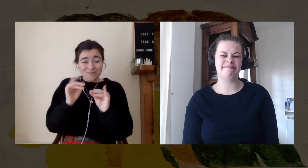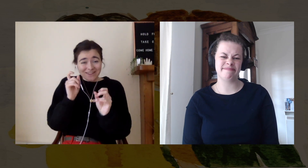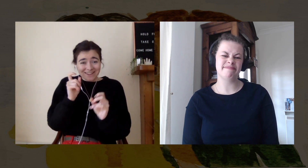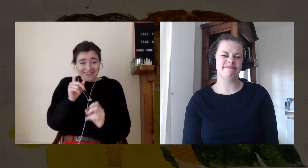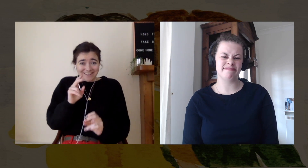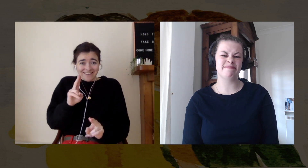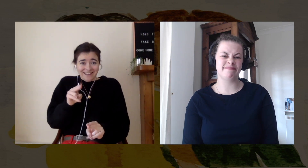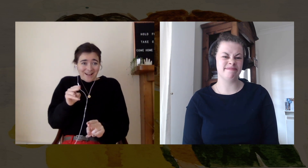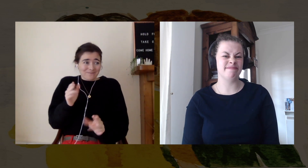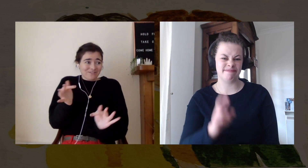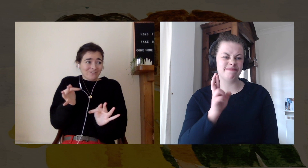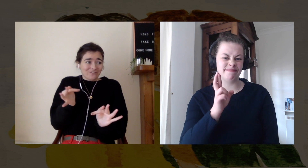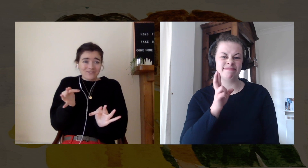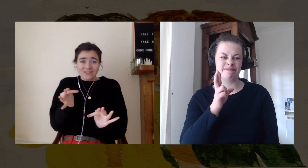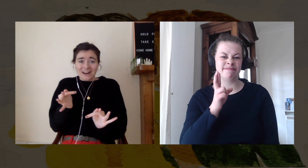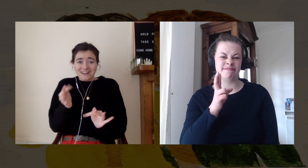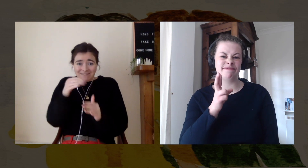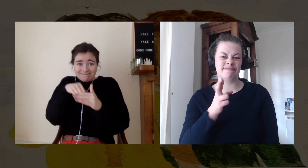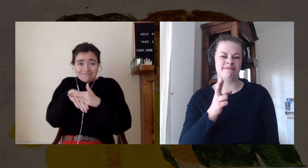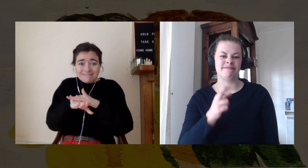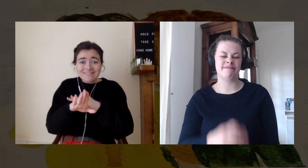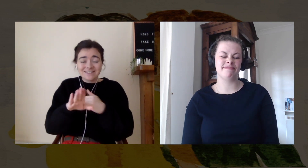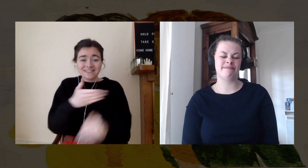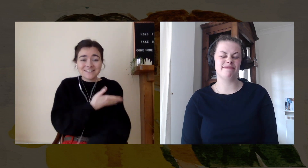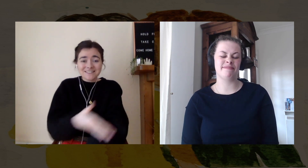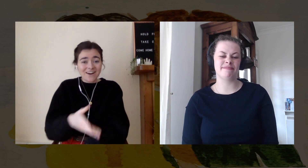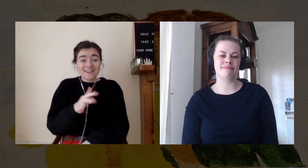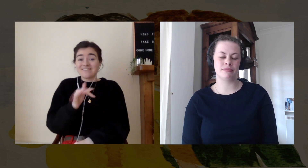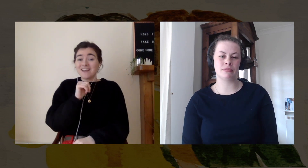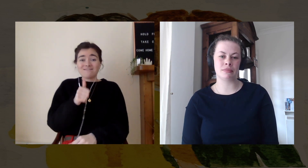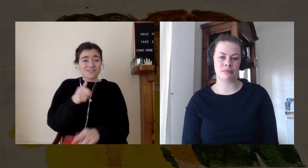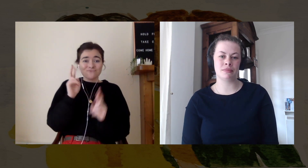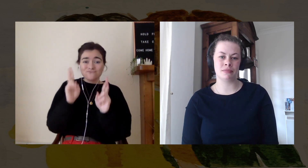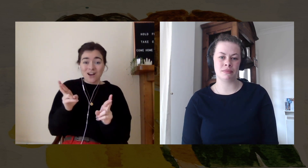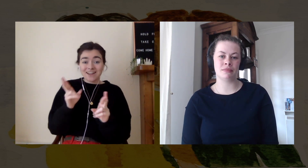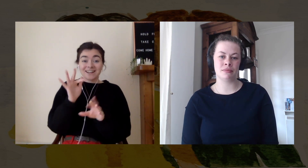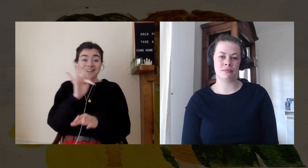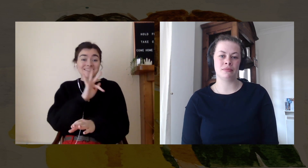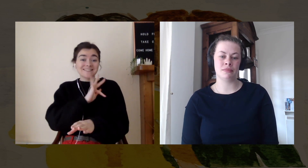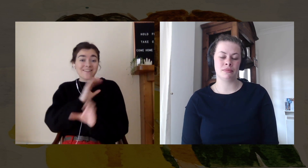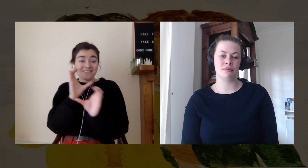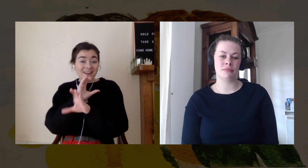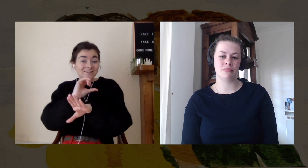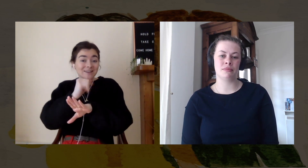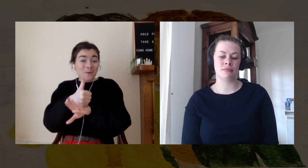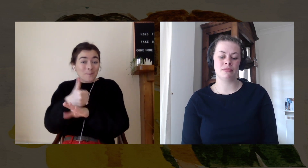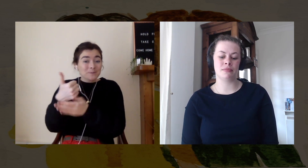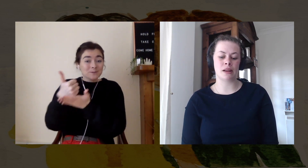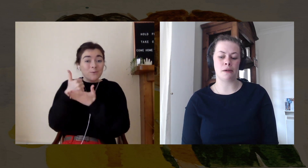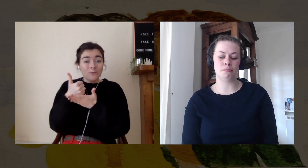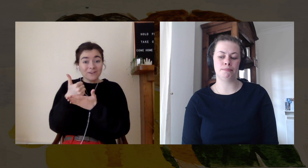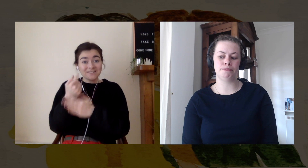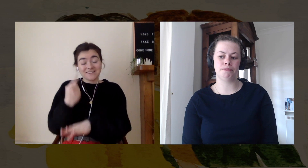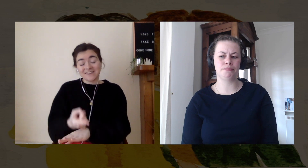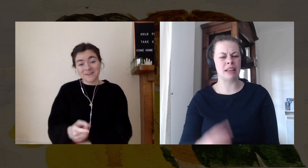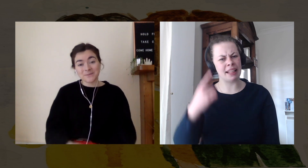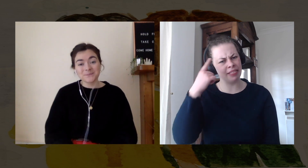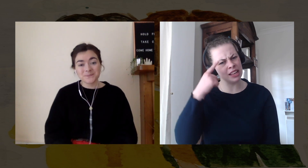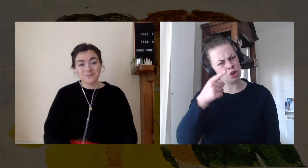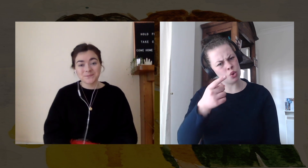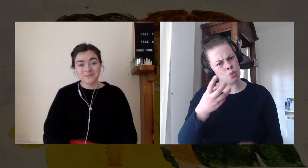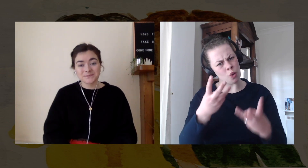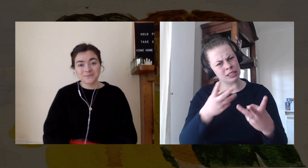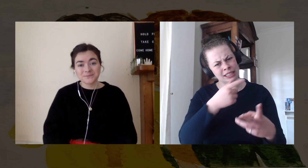kind of self-care measures in place. But I think you had something to say about jobs that come up and the importance of,